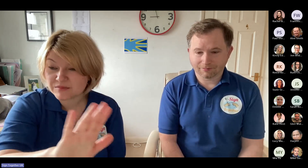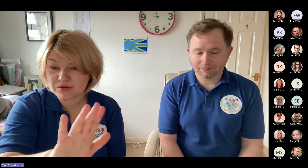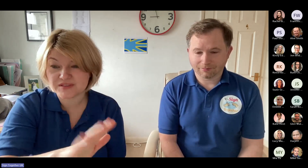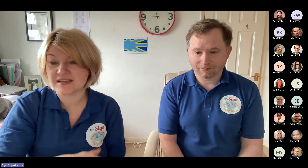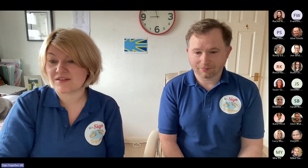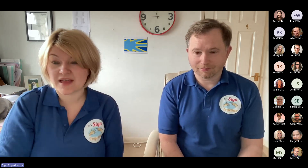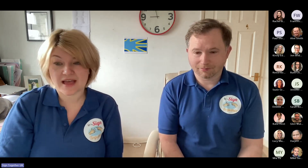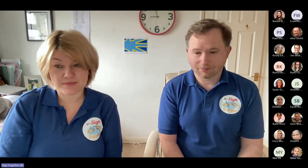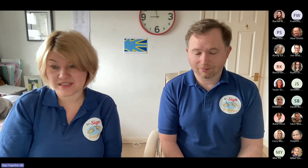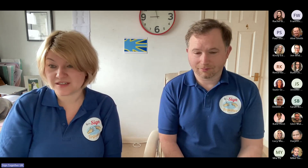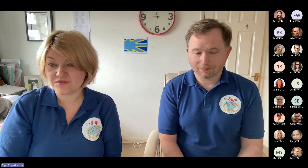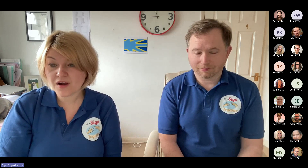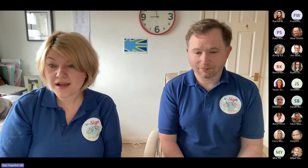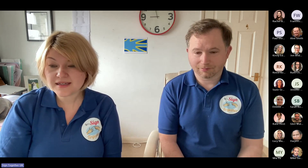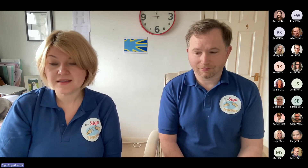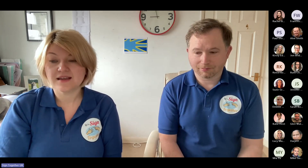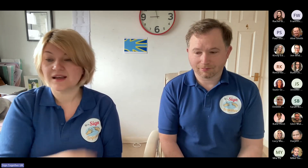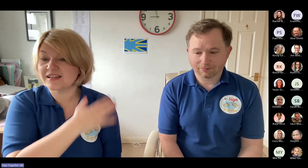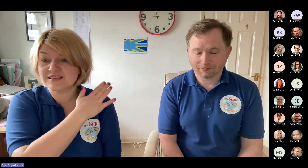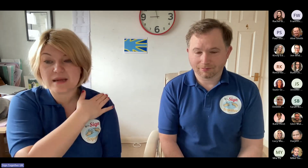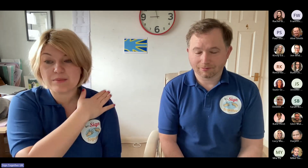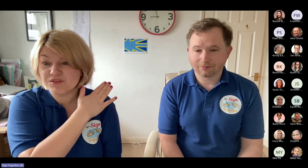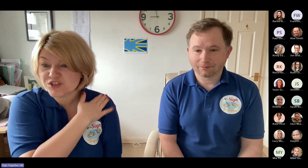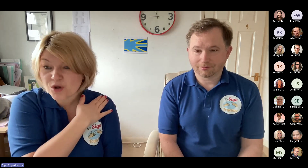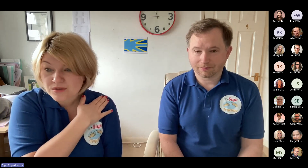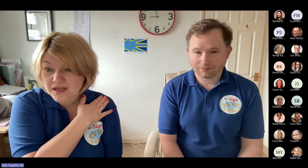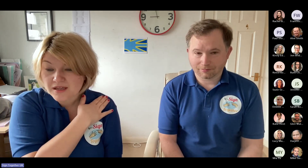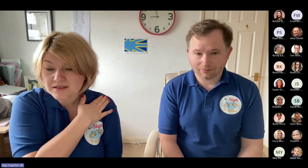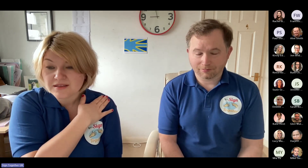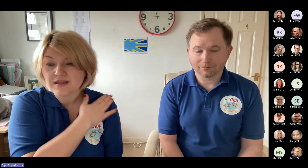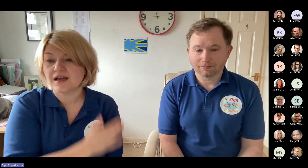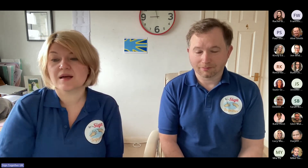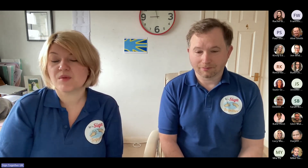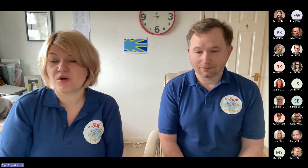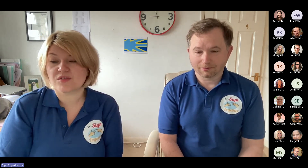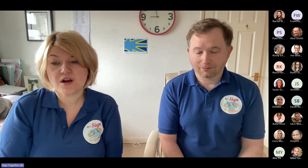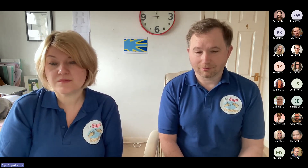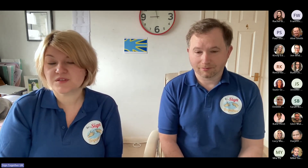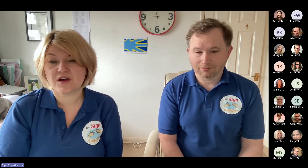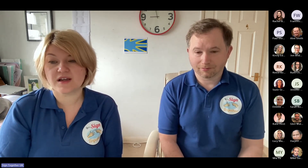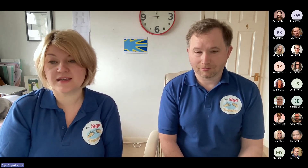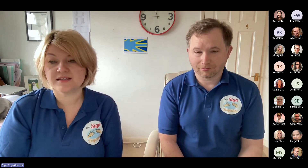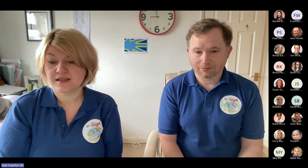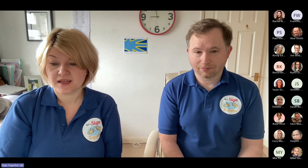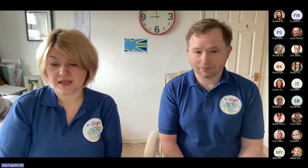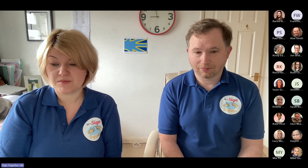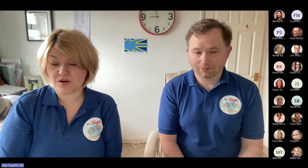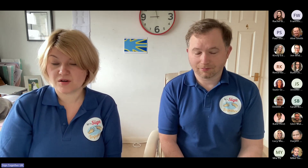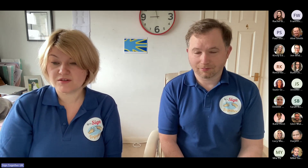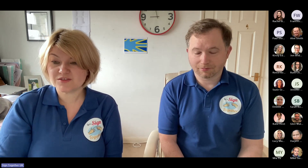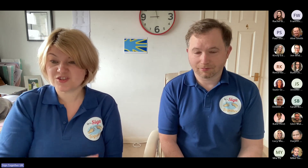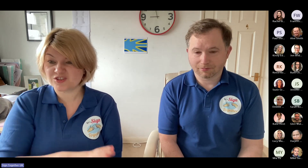and positive, absolutely fine. A little tap on the shoulder or the arm's fine, or even